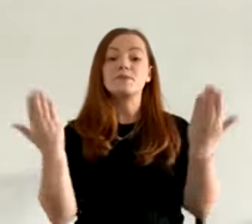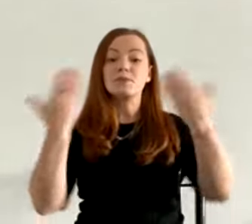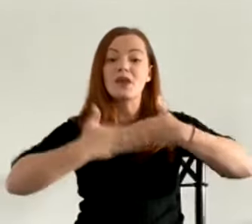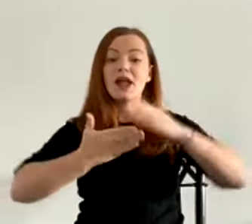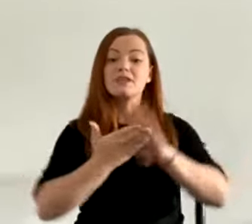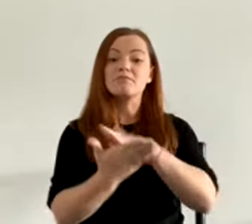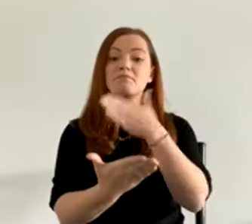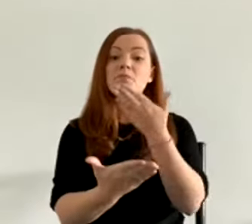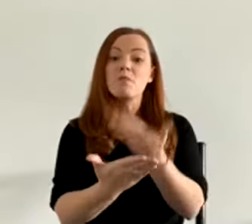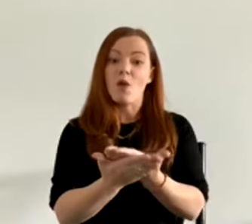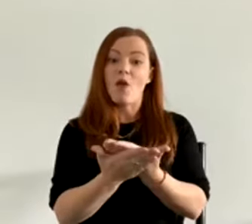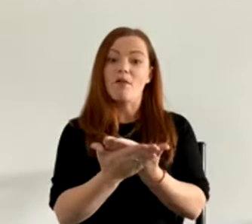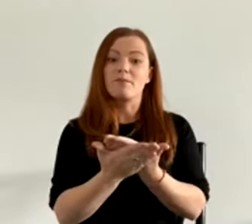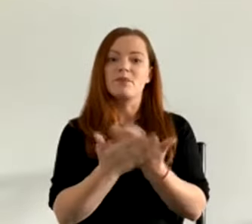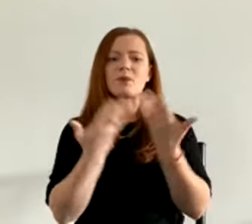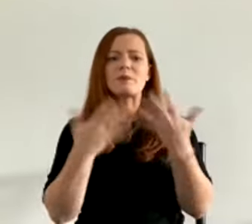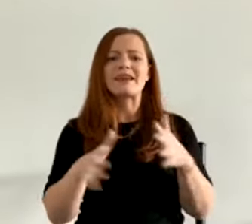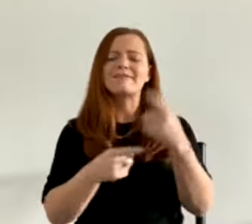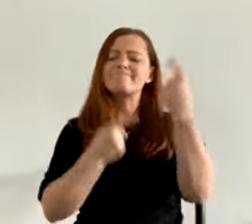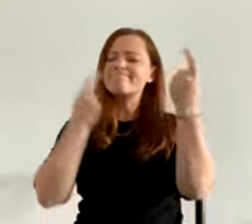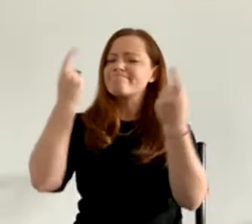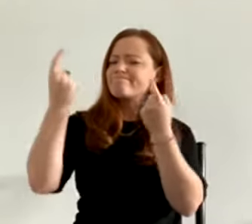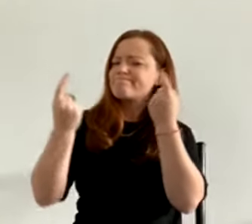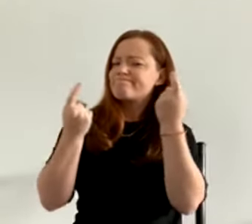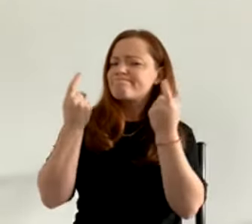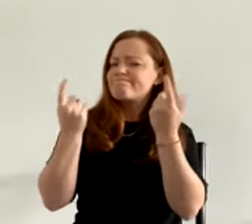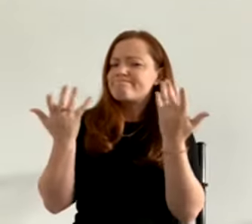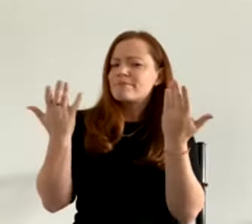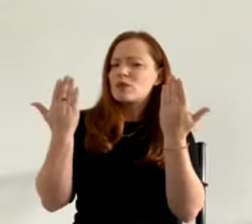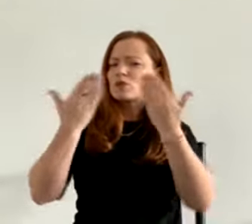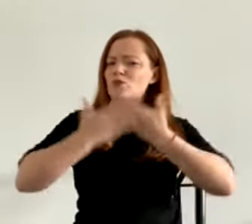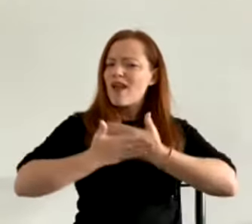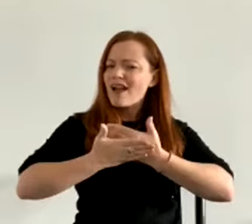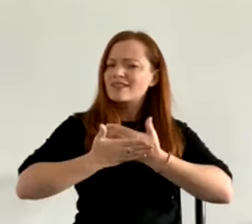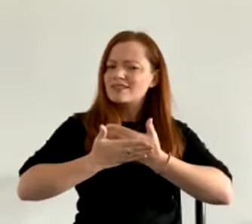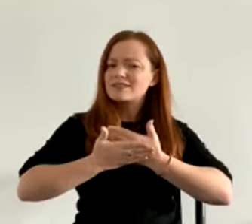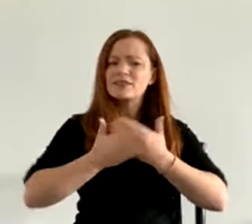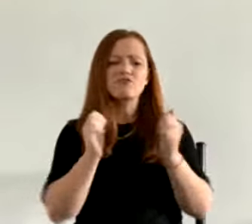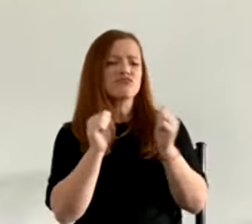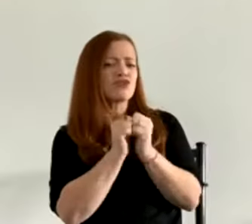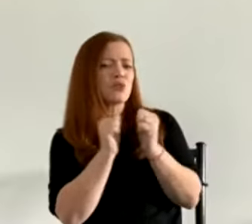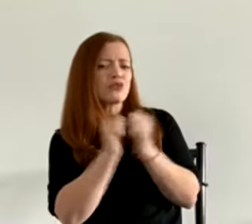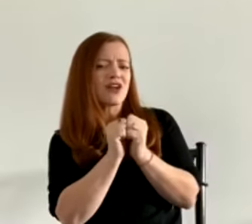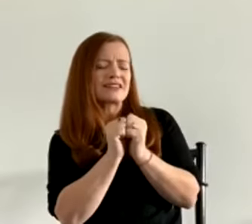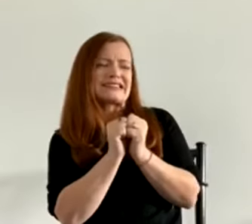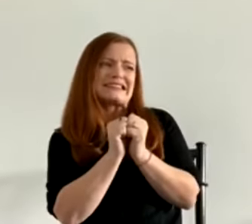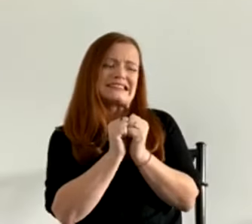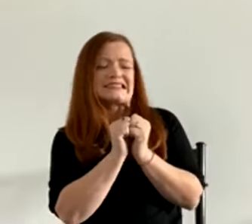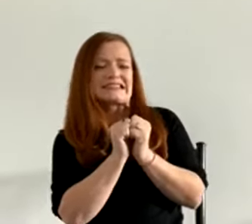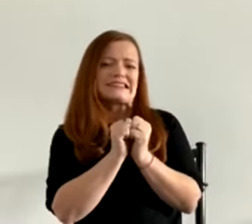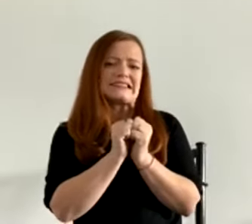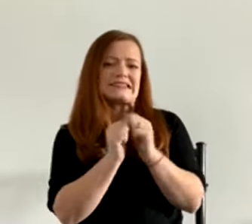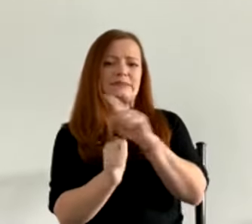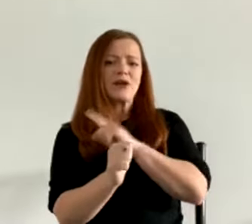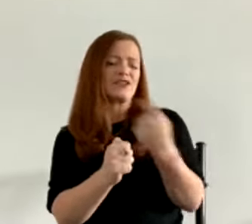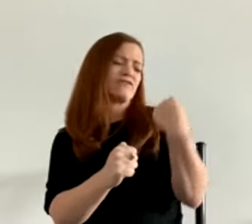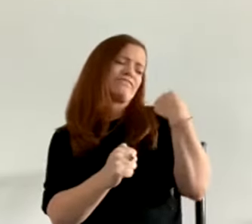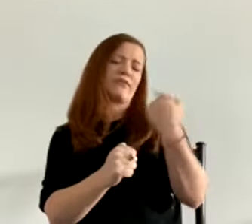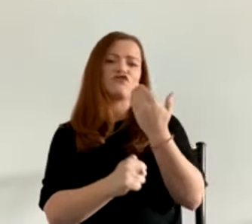thought long and hard about whether or not tonight was still an appropriate night with everything that's going on at the moment.